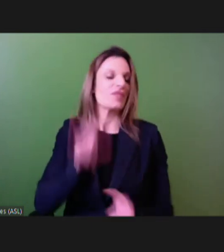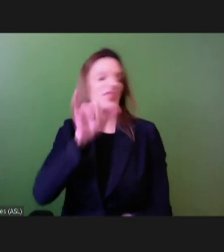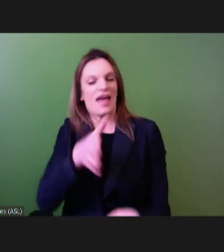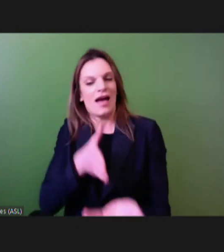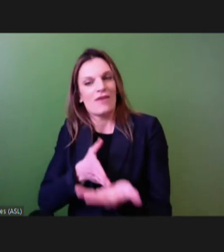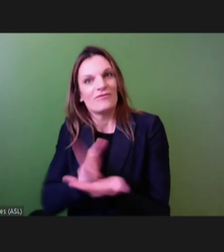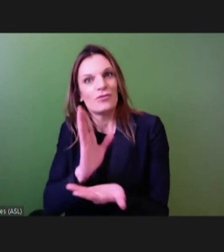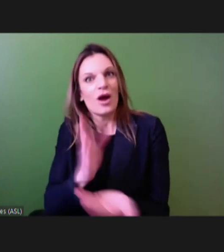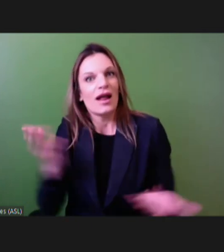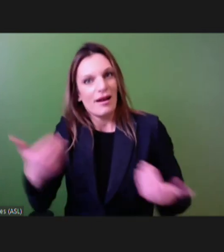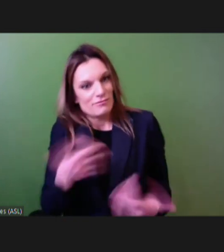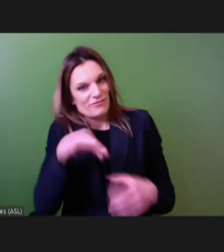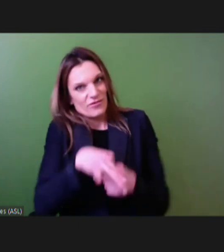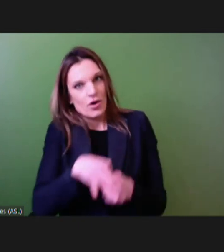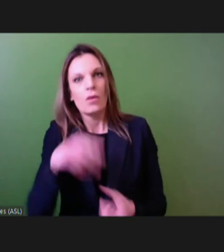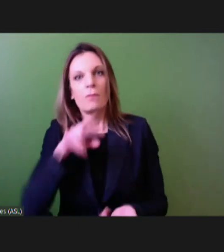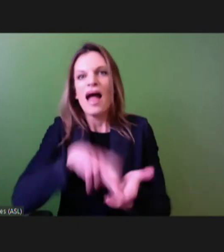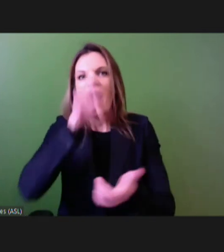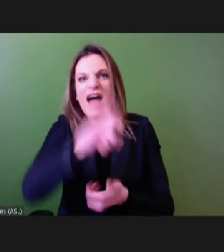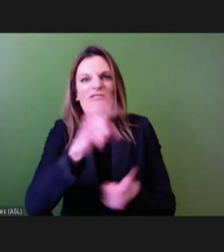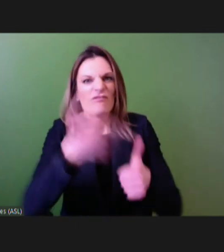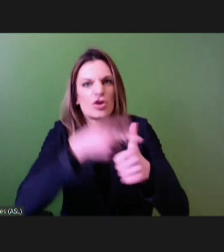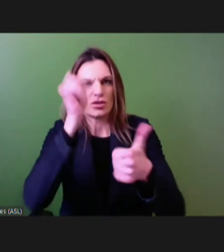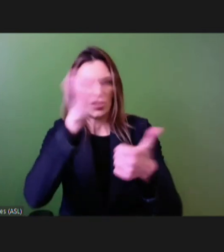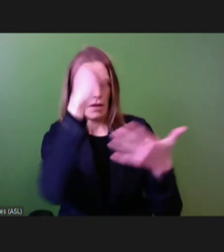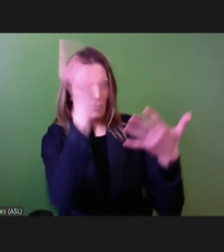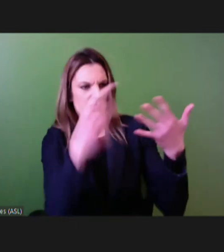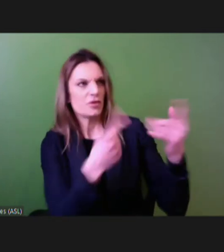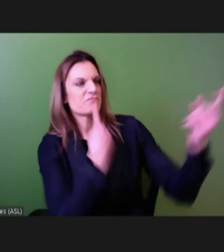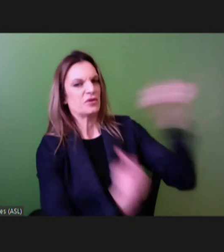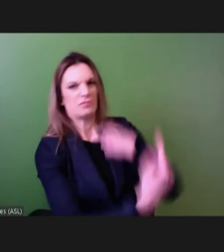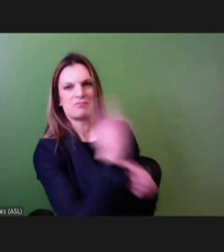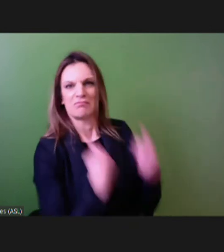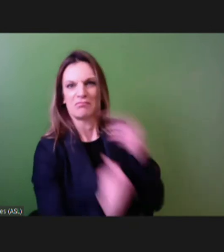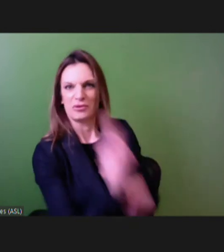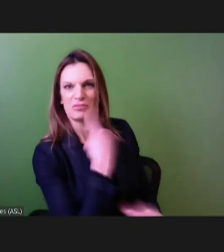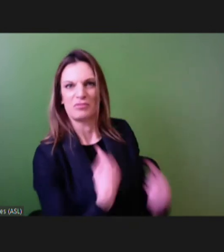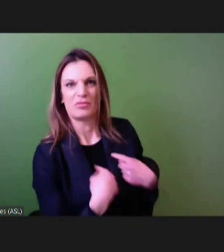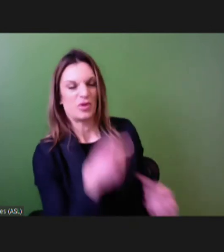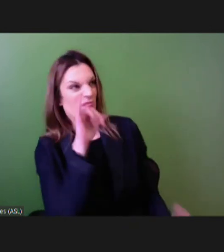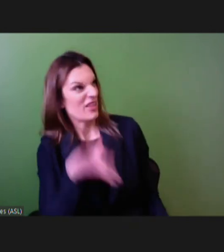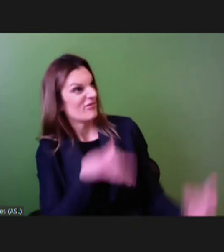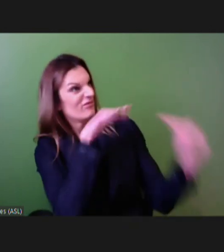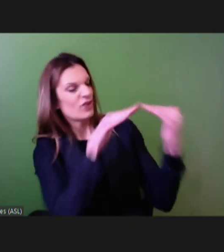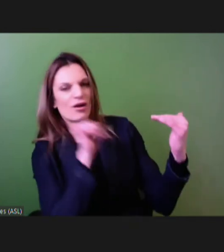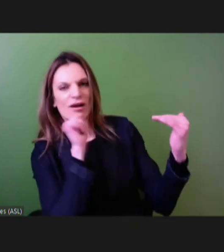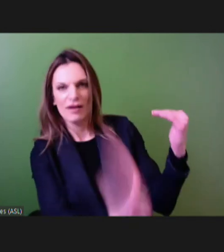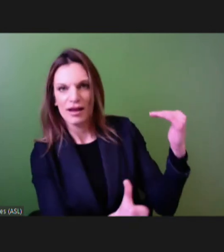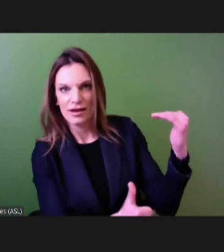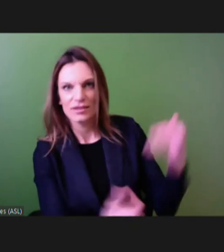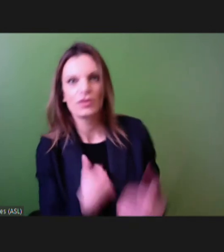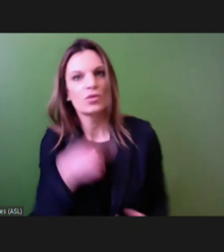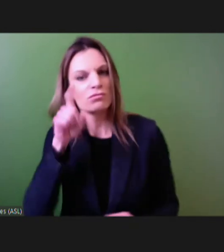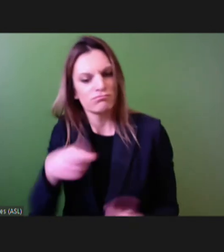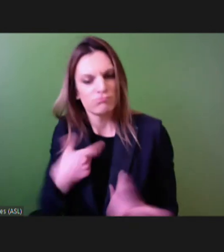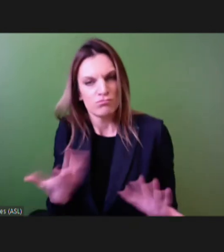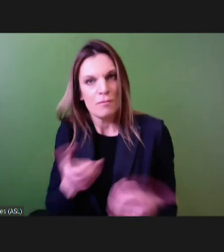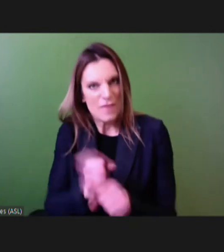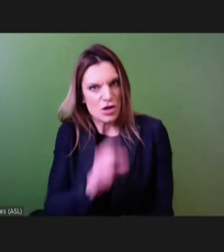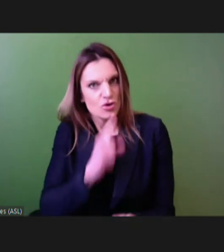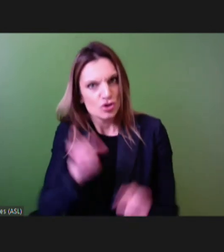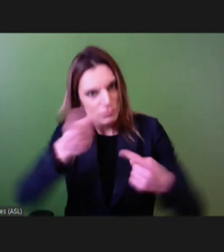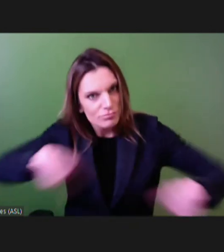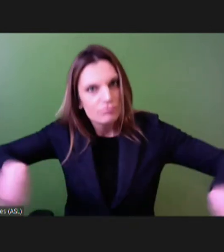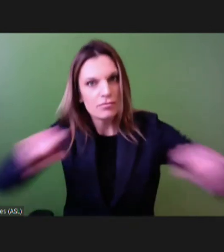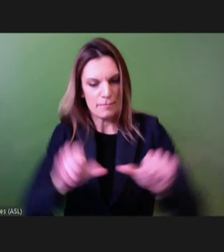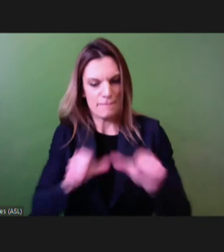that preclearances and things be changed. Federally, we need to change, and we need to bring in the John Lewis Act. We need to be able to make sure it becomes a permanent